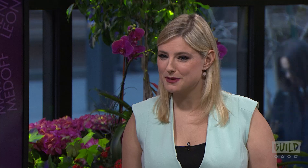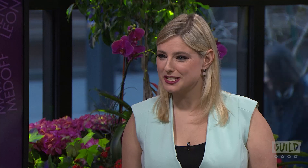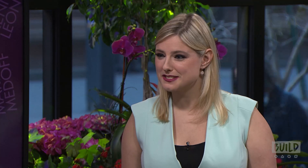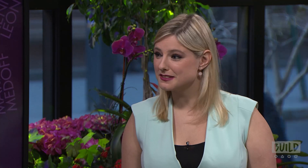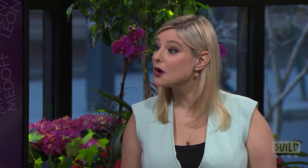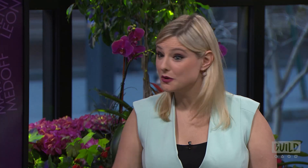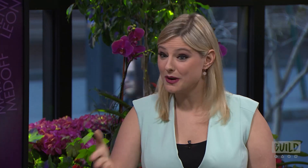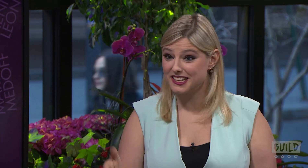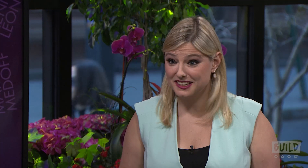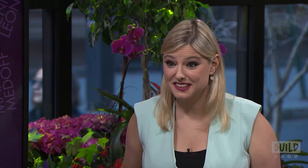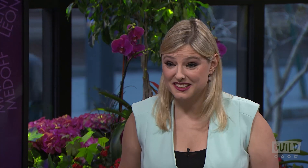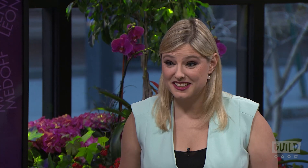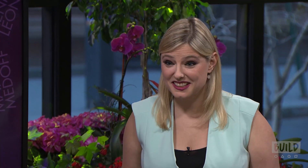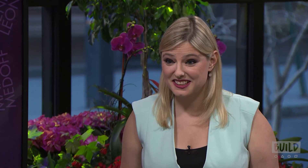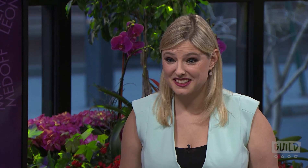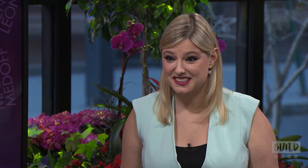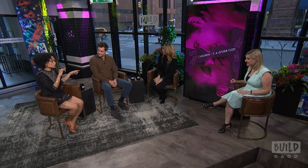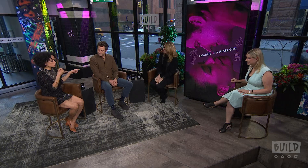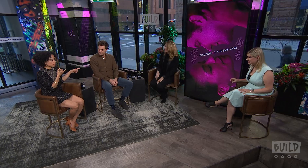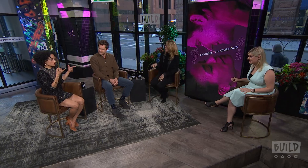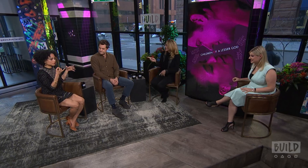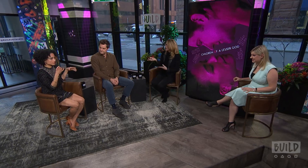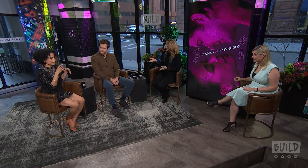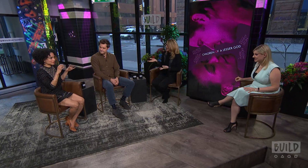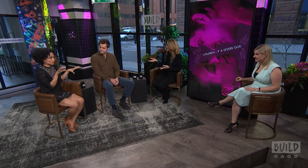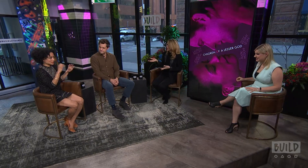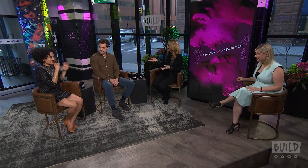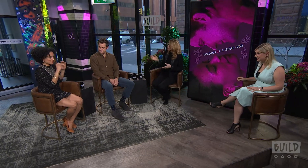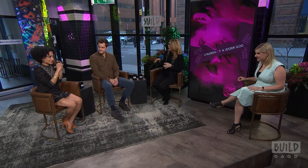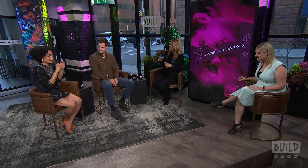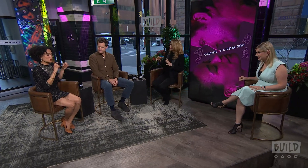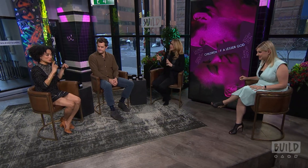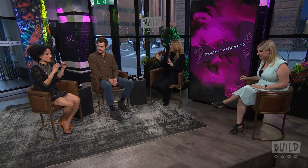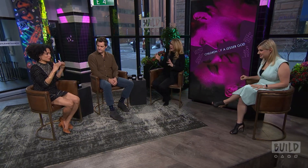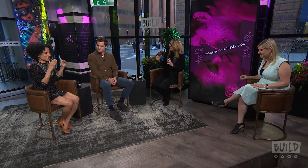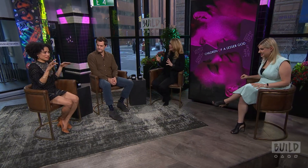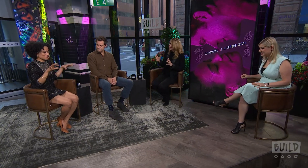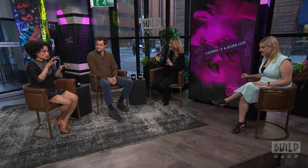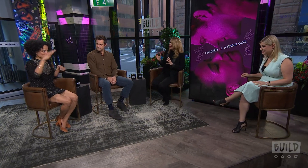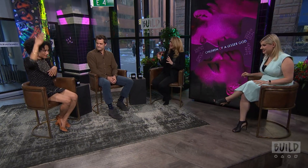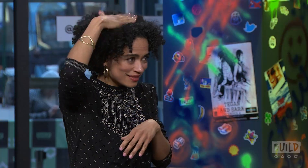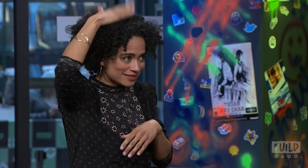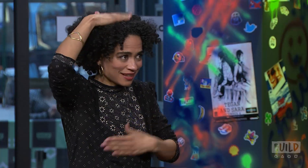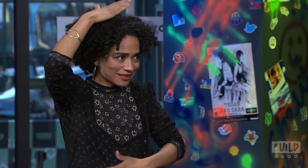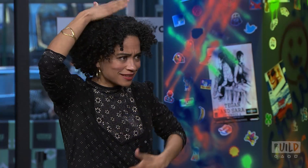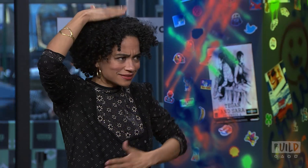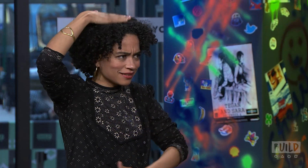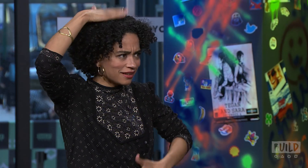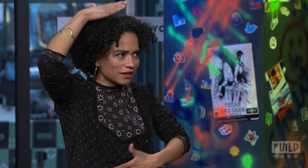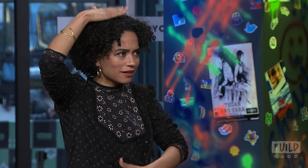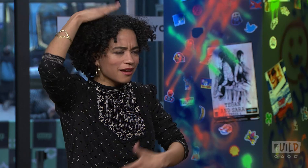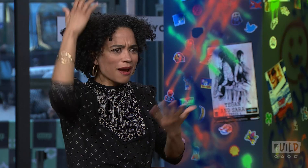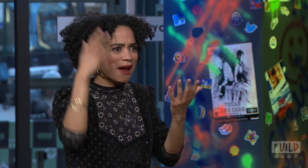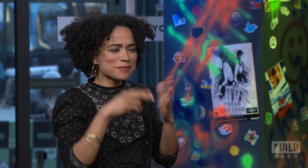really experienced. It's true. Oh, go ahead. Yeah, I was going to add, when I watched Josh doing the simcomming, it's like doing this